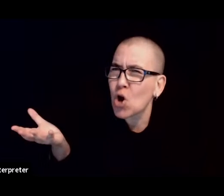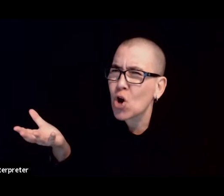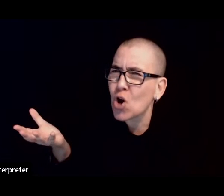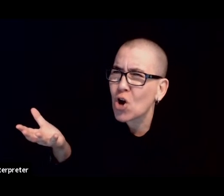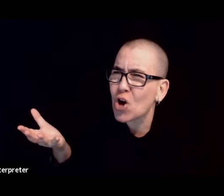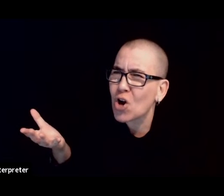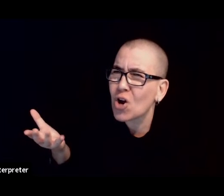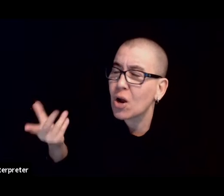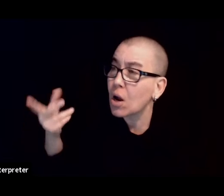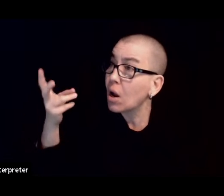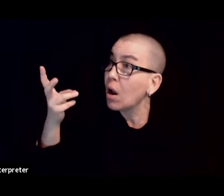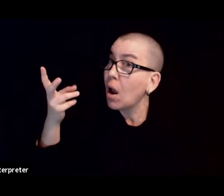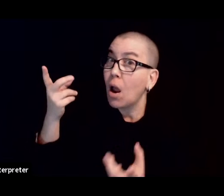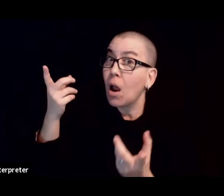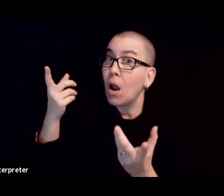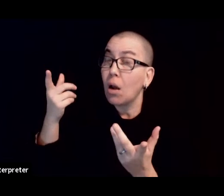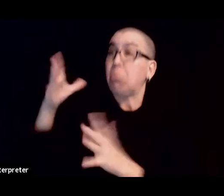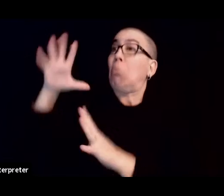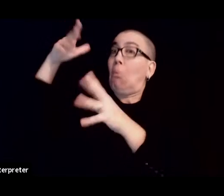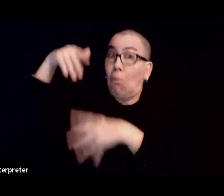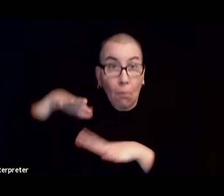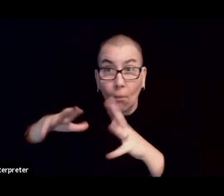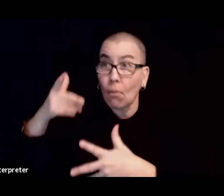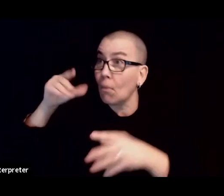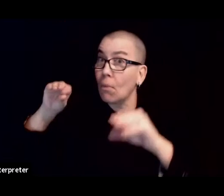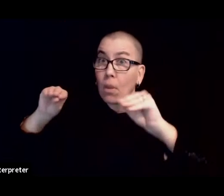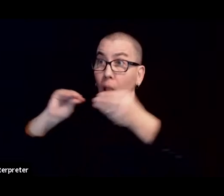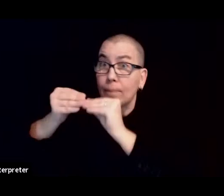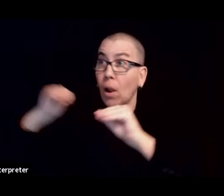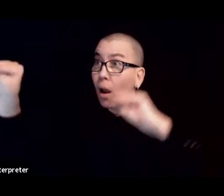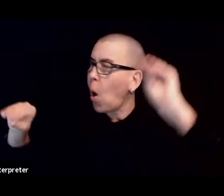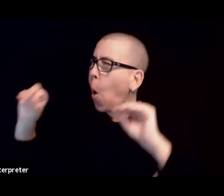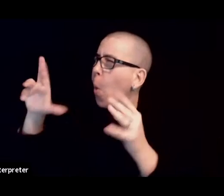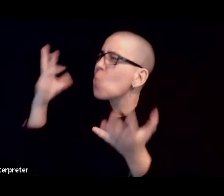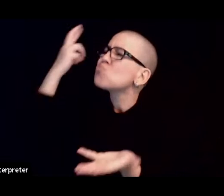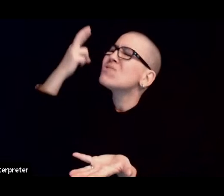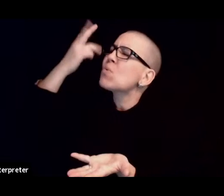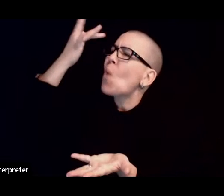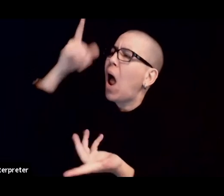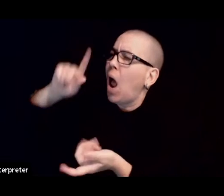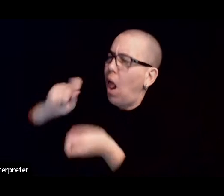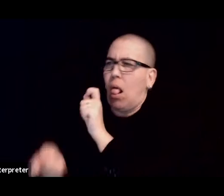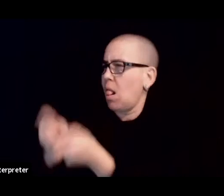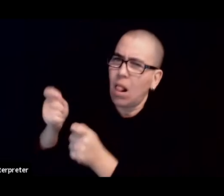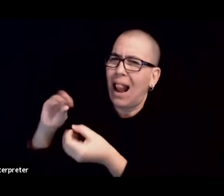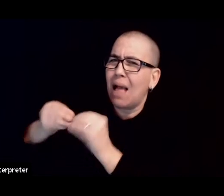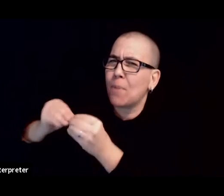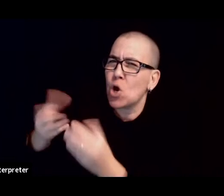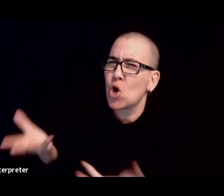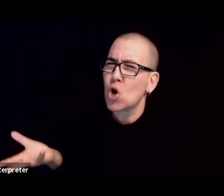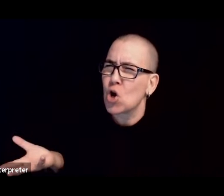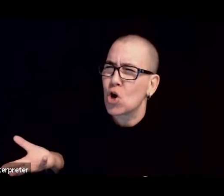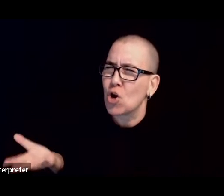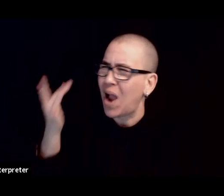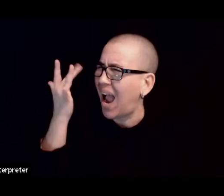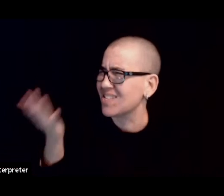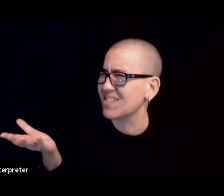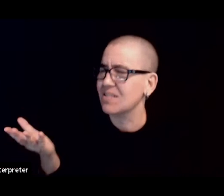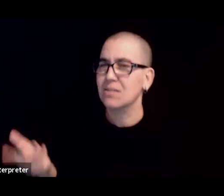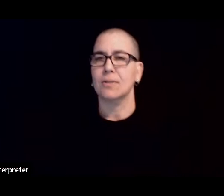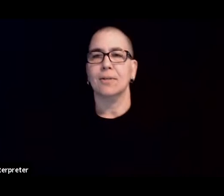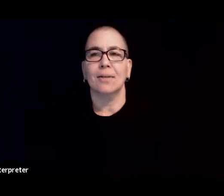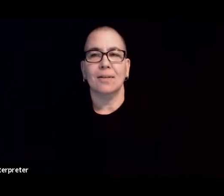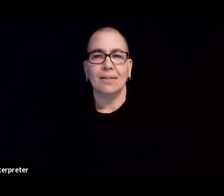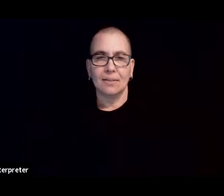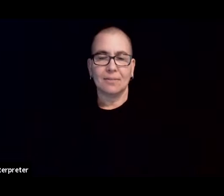vaccine changing? Well, to be clear, the federal government hasn't said, you know,